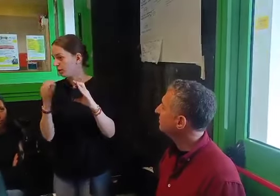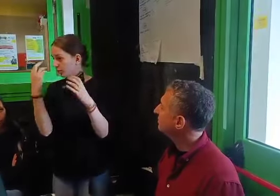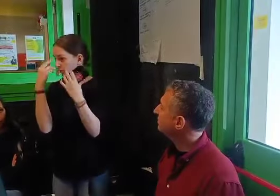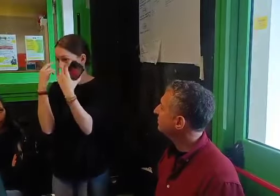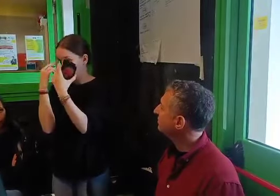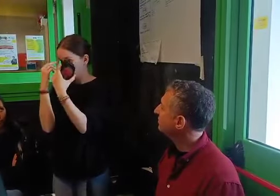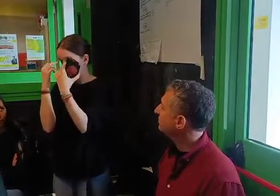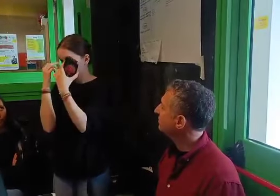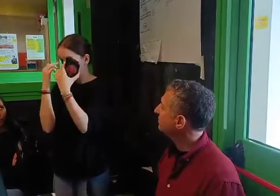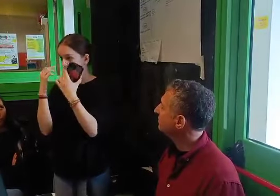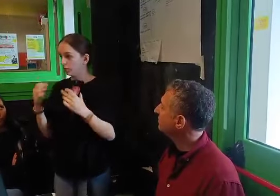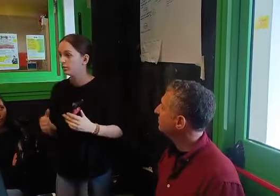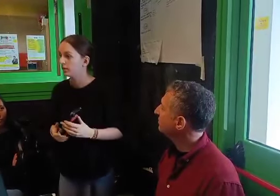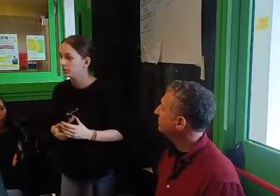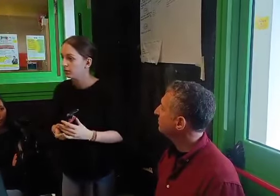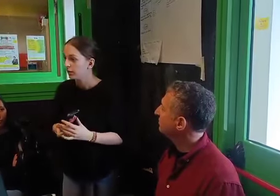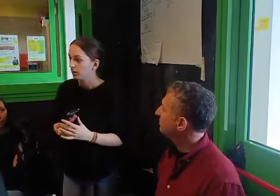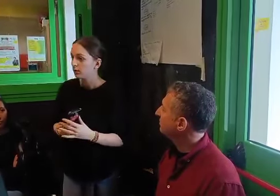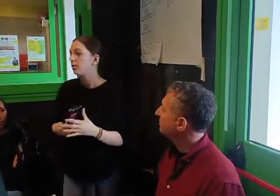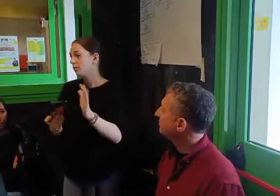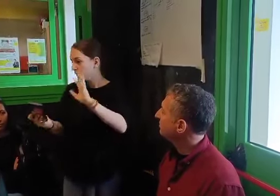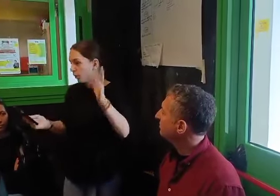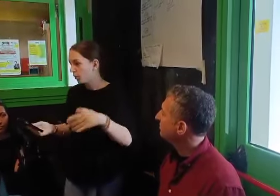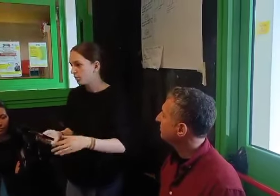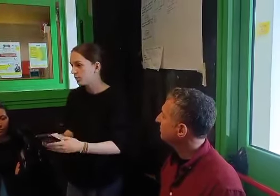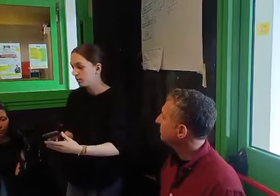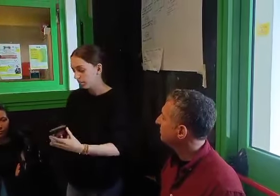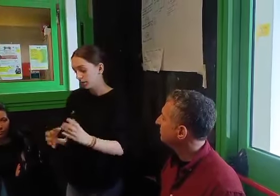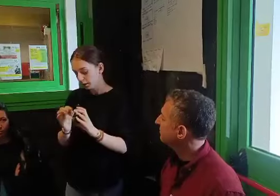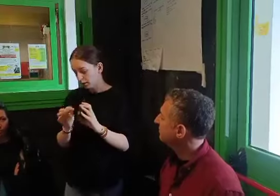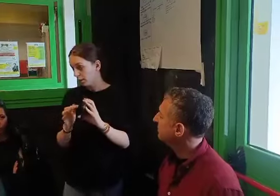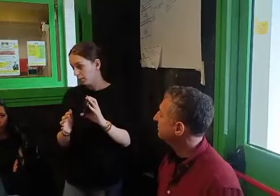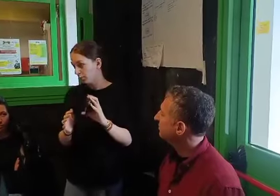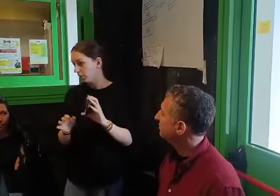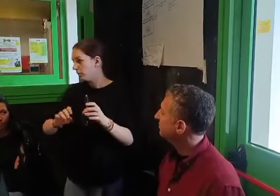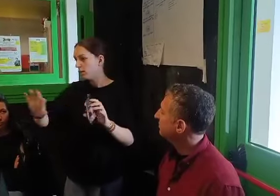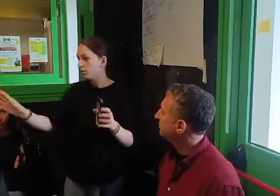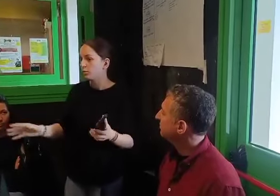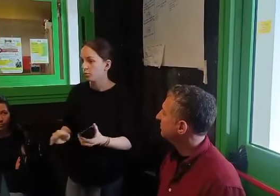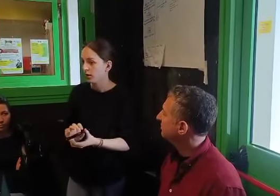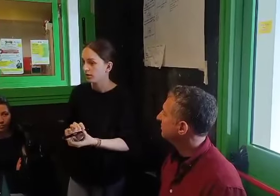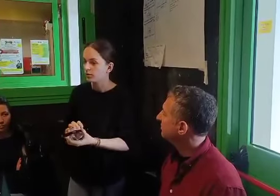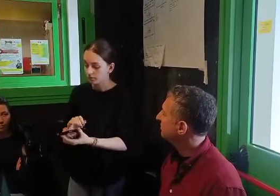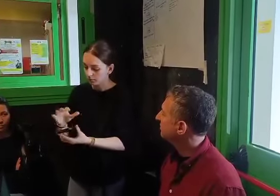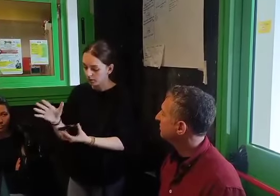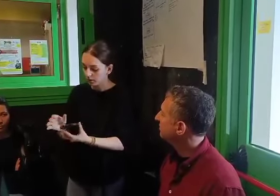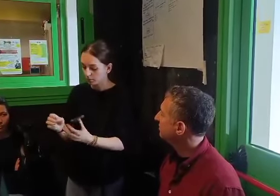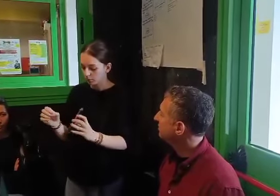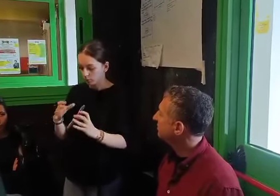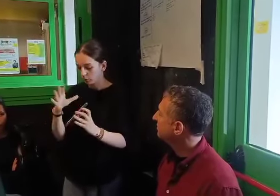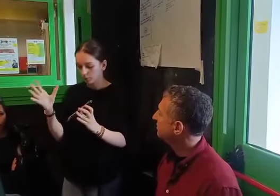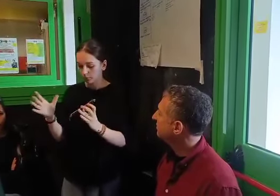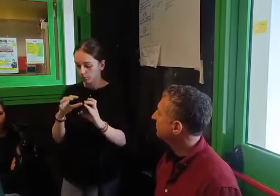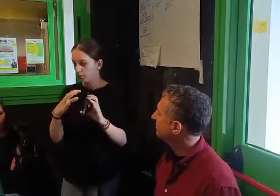I mean, the middle of his eyes. Yes, that's more specific, but it can help you. And every phone has this if it helps, or if you can